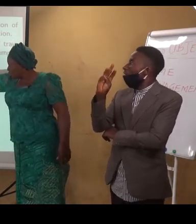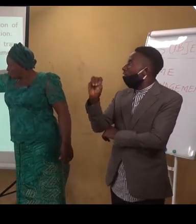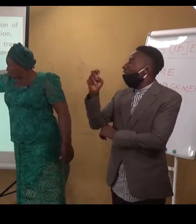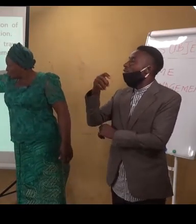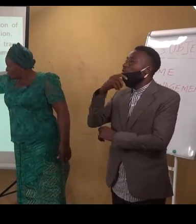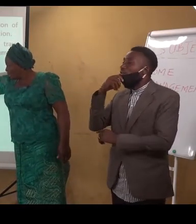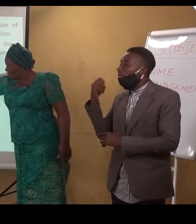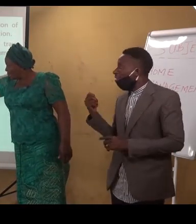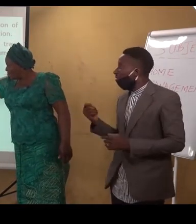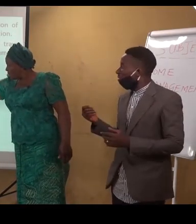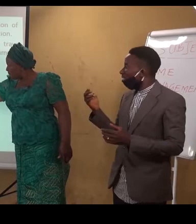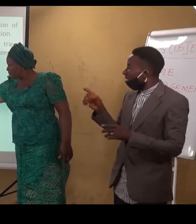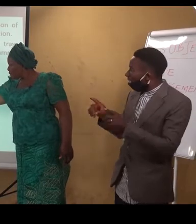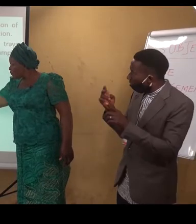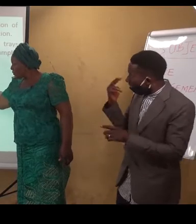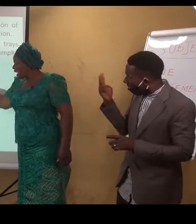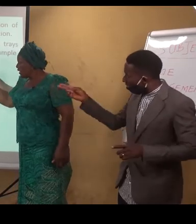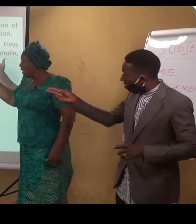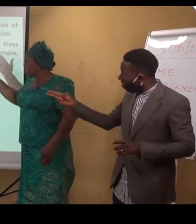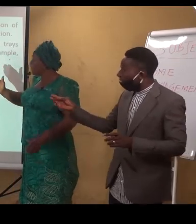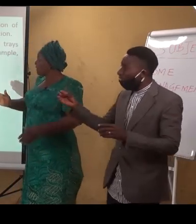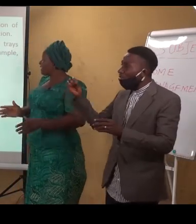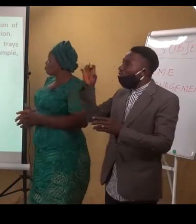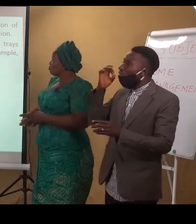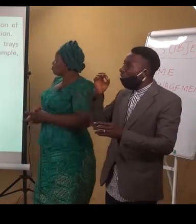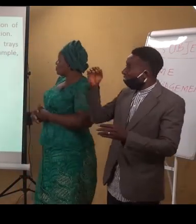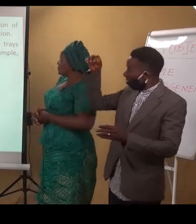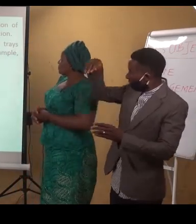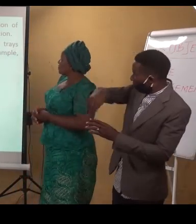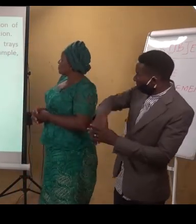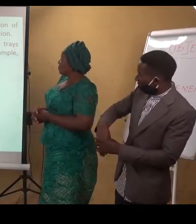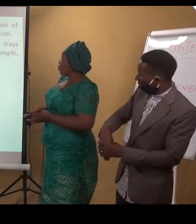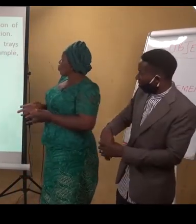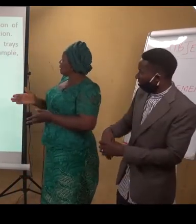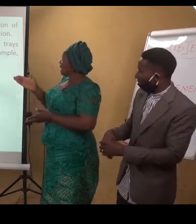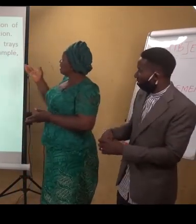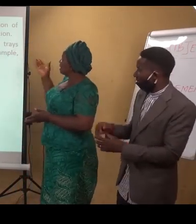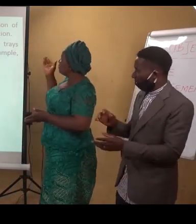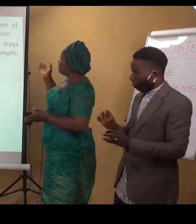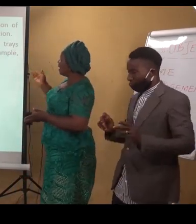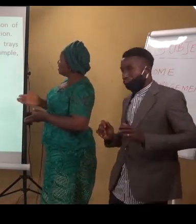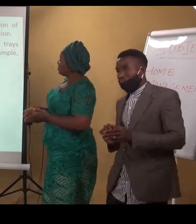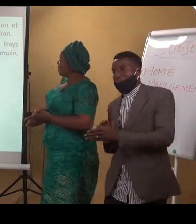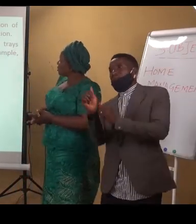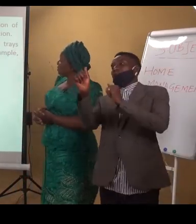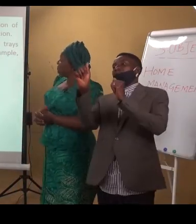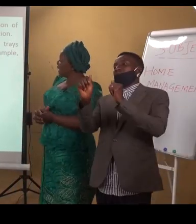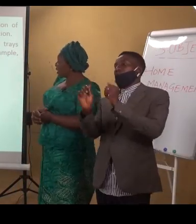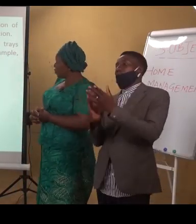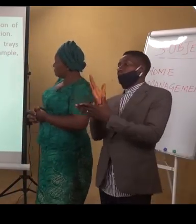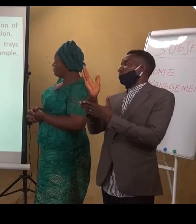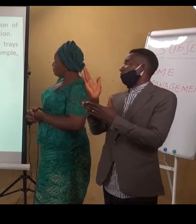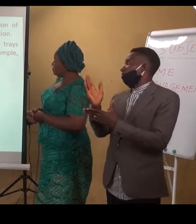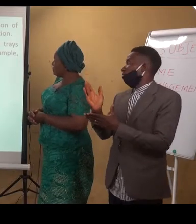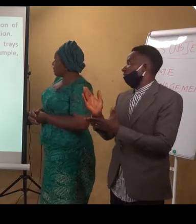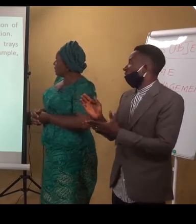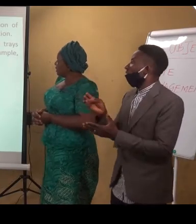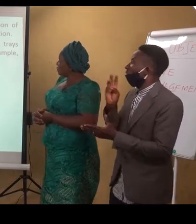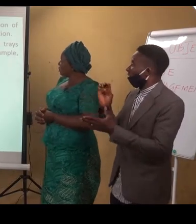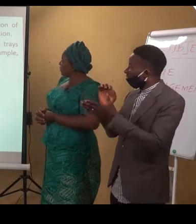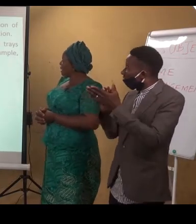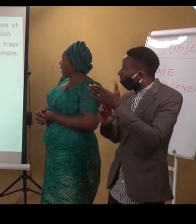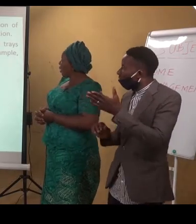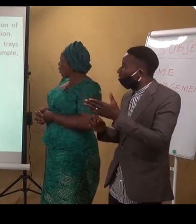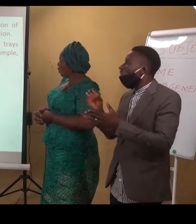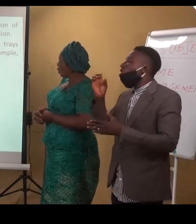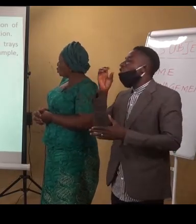fed through the tunnel and then it's passed through. Water is removed by the creation of vacuum.